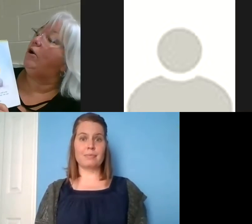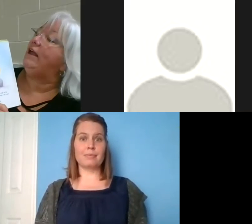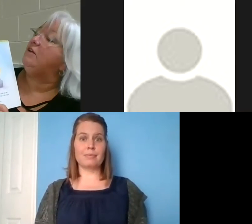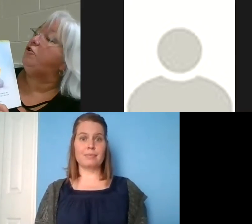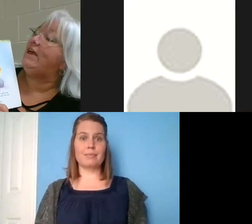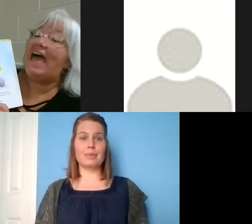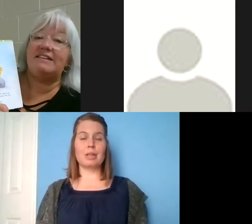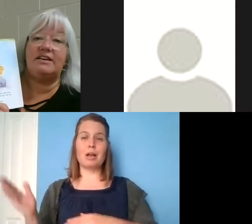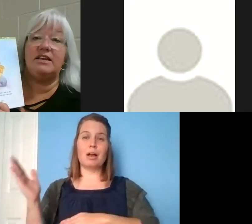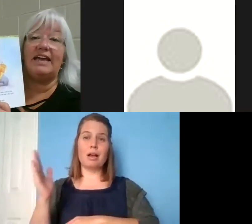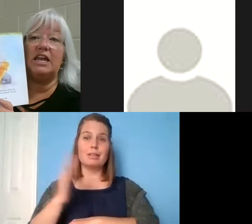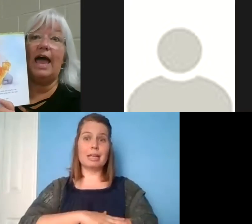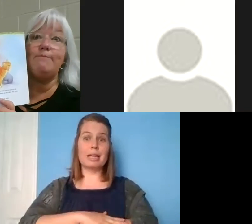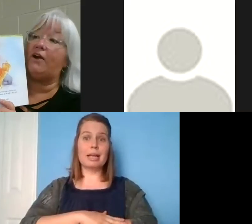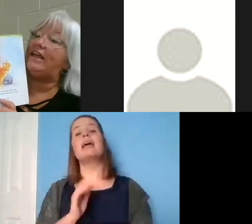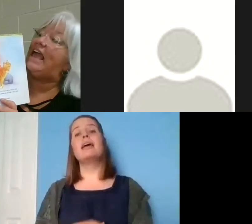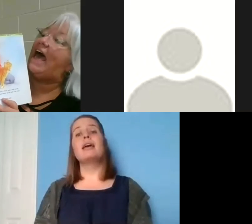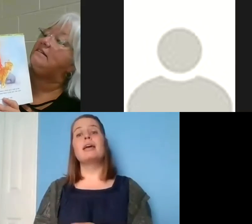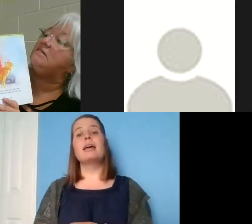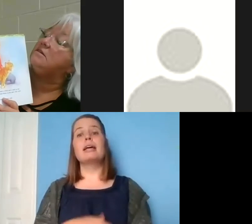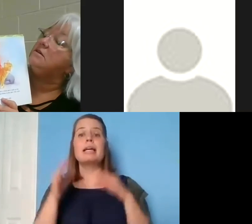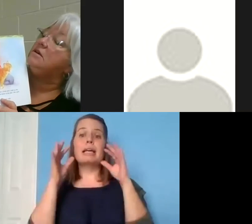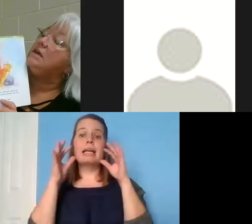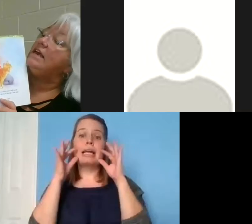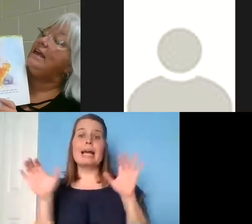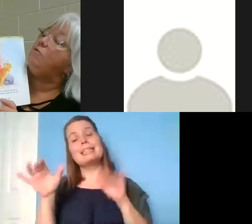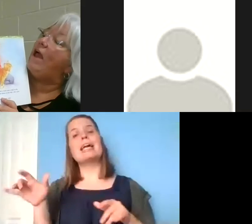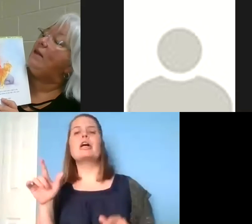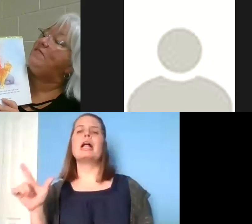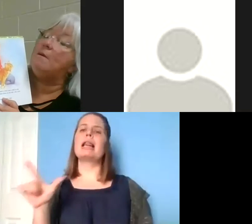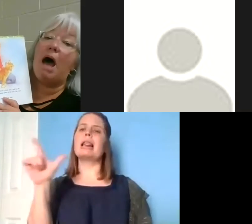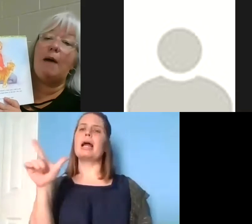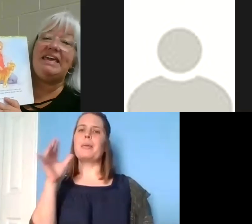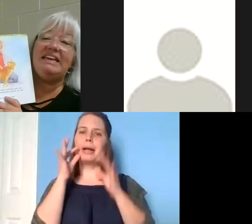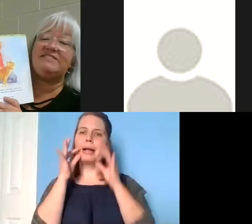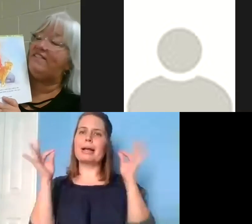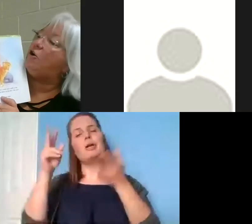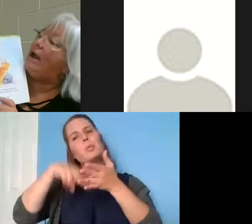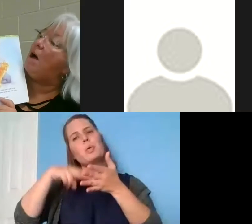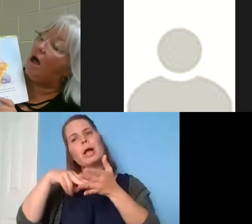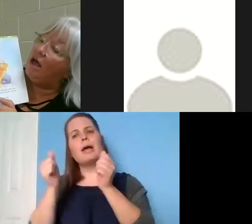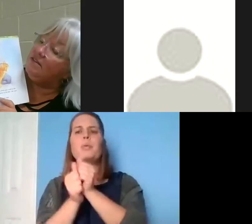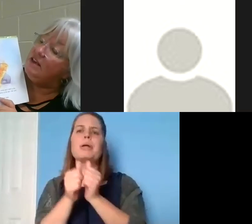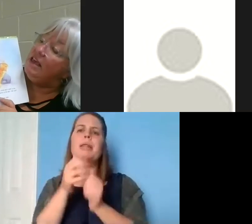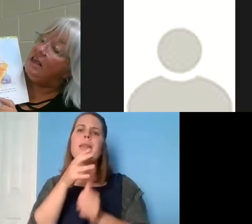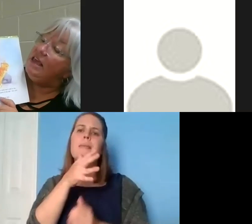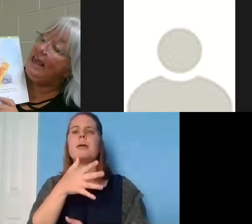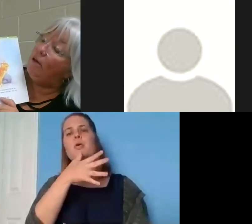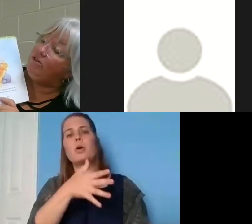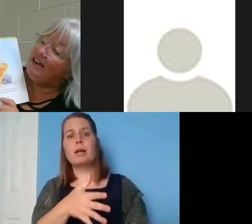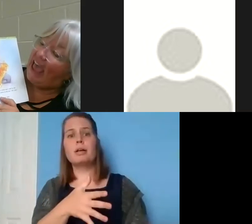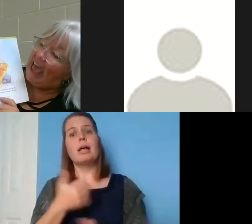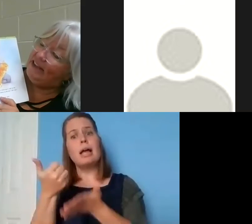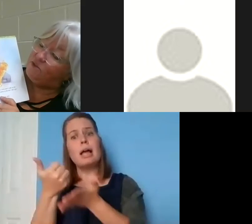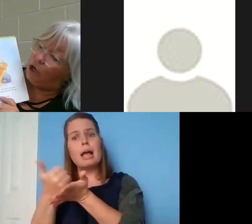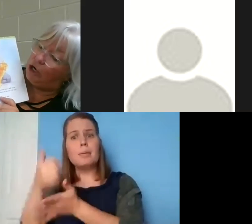All morning, Dewey acted like a library cat. He read with the mommies and the grandmas. He